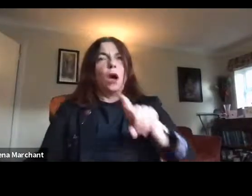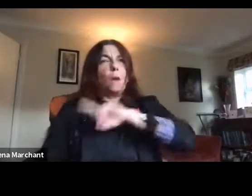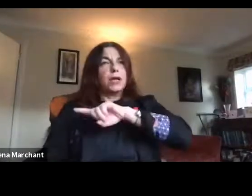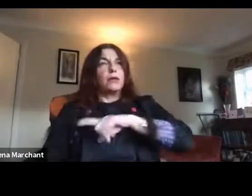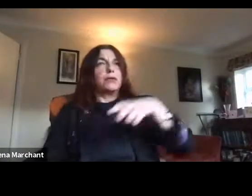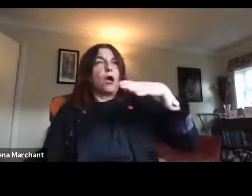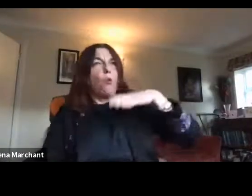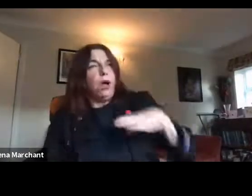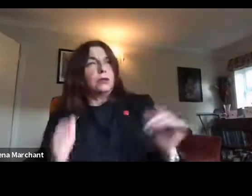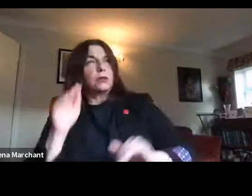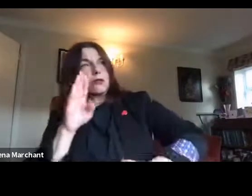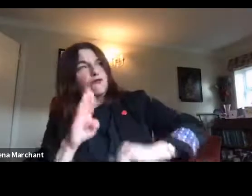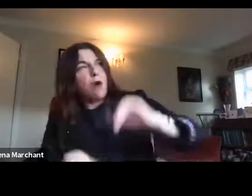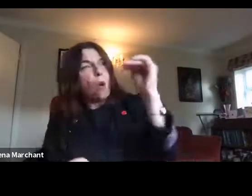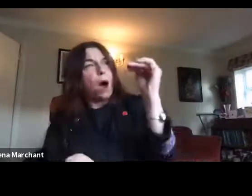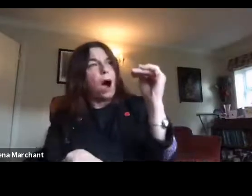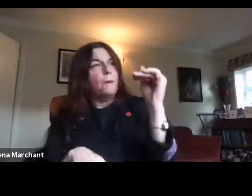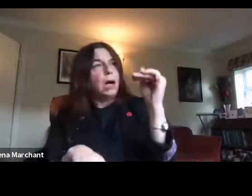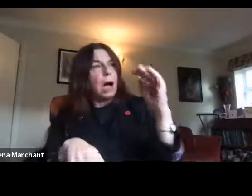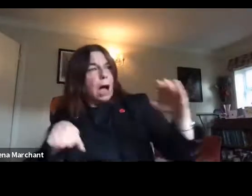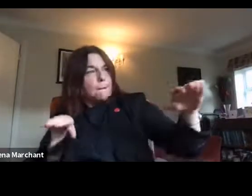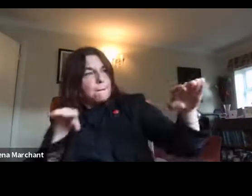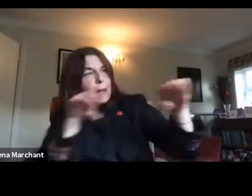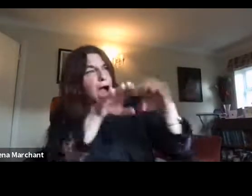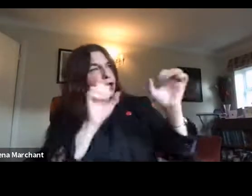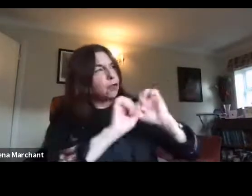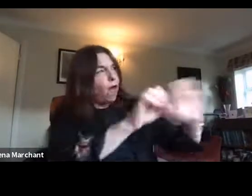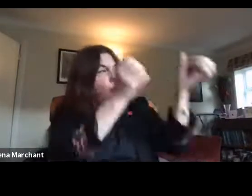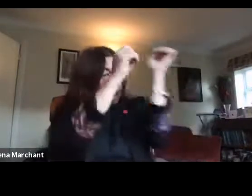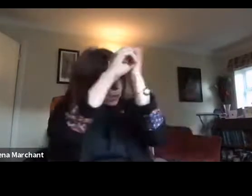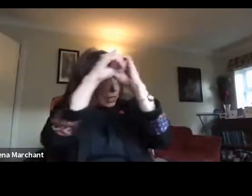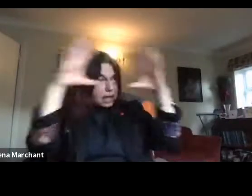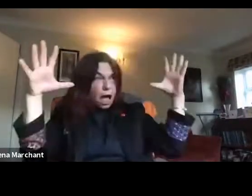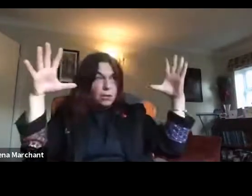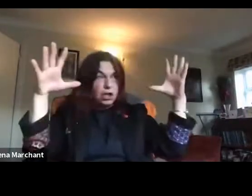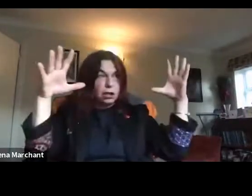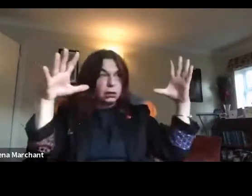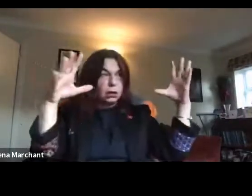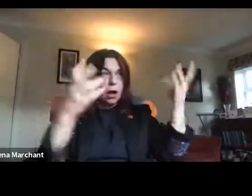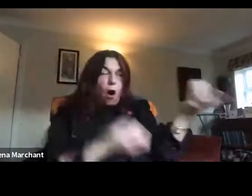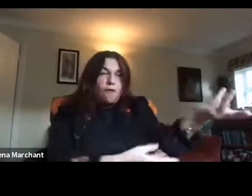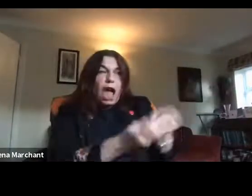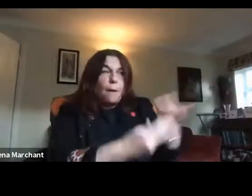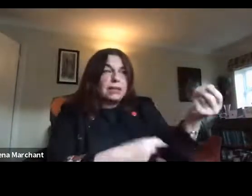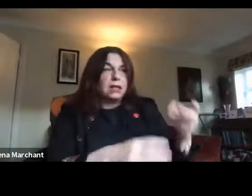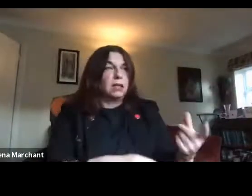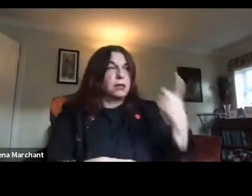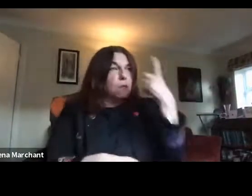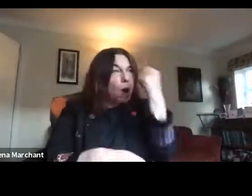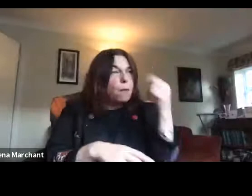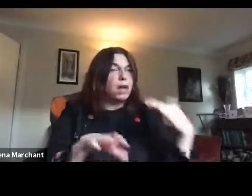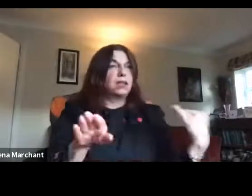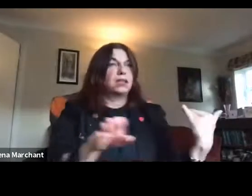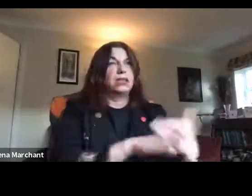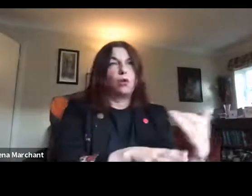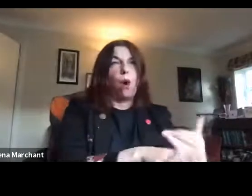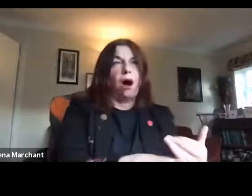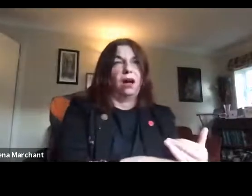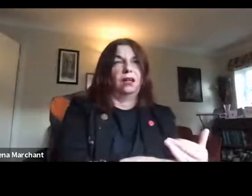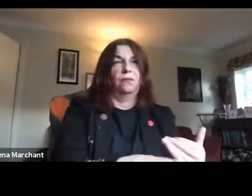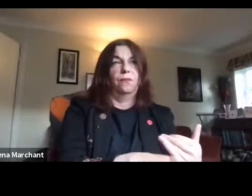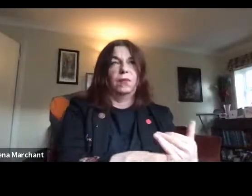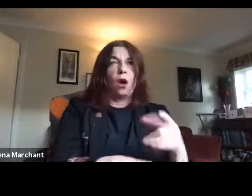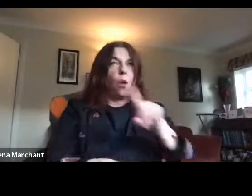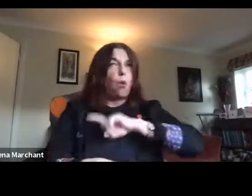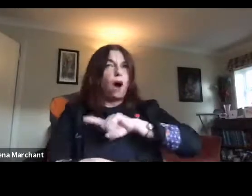therapy, trying to judge them. And we're expected to grow up to be able to match